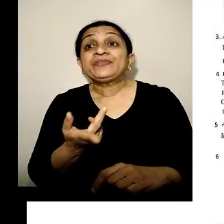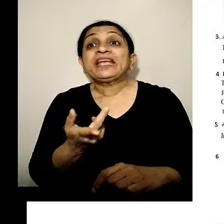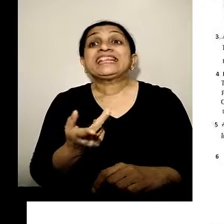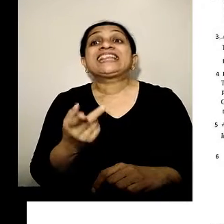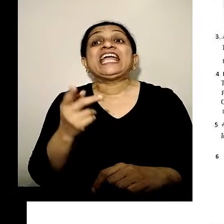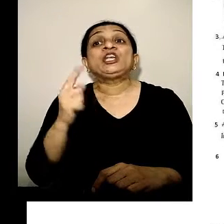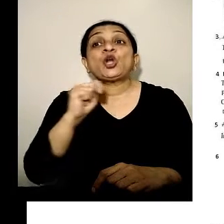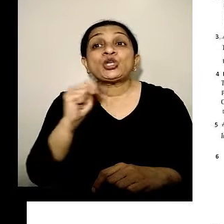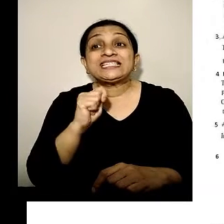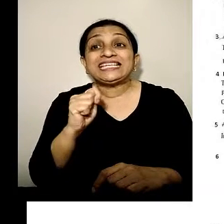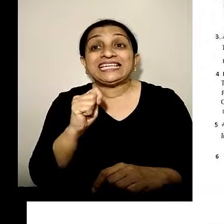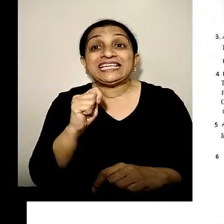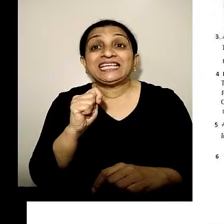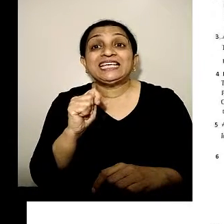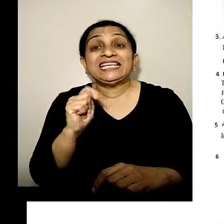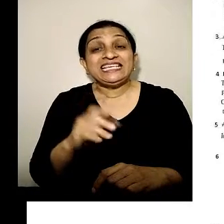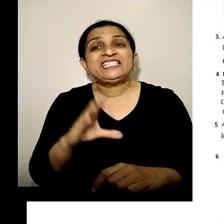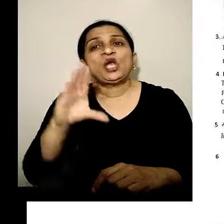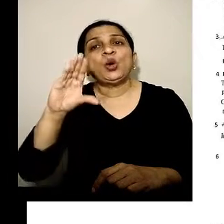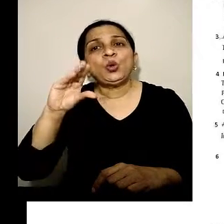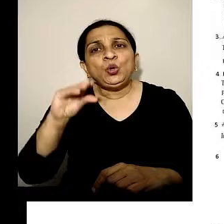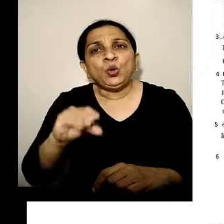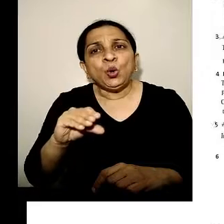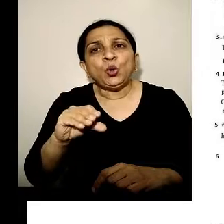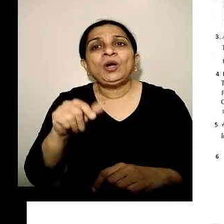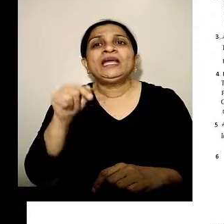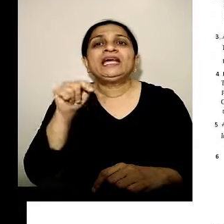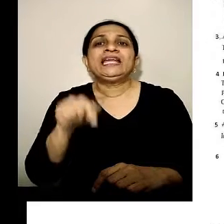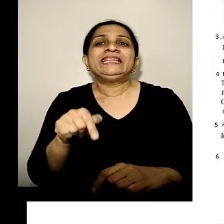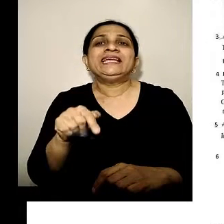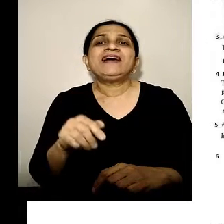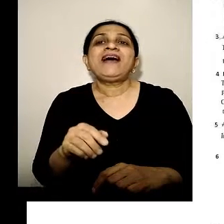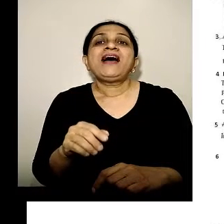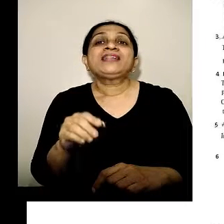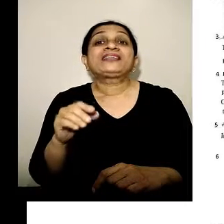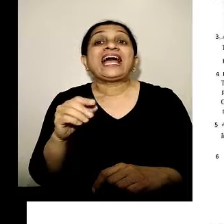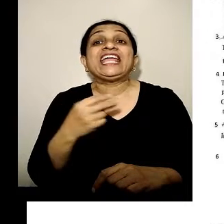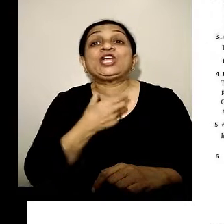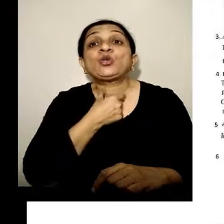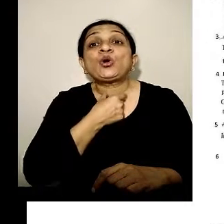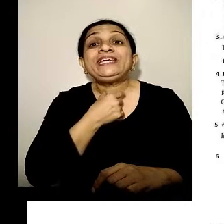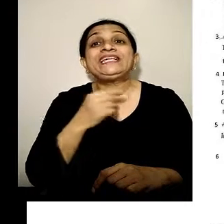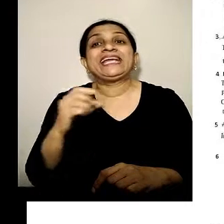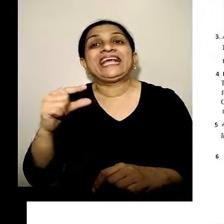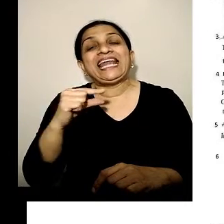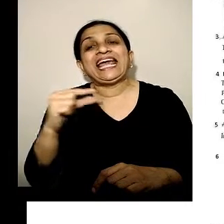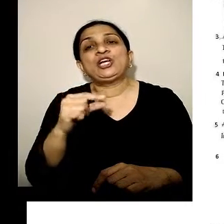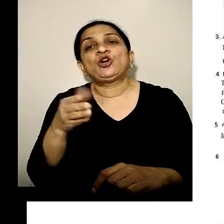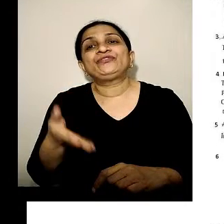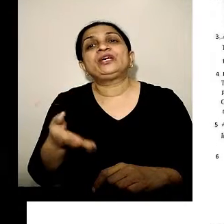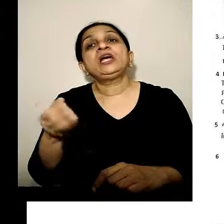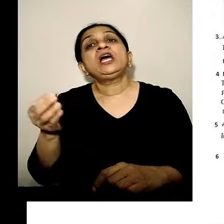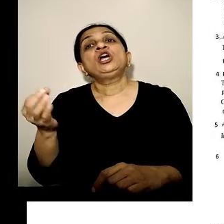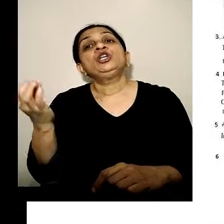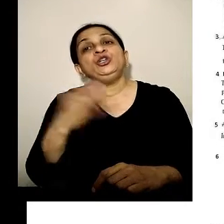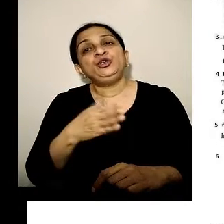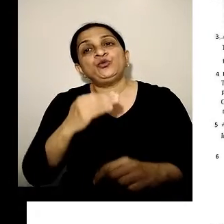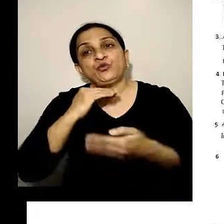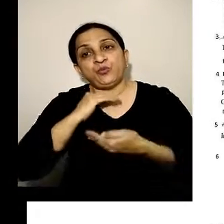reason thyroxine is low in the thyroid gland of